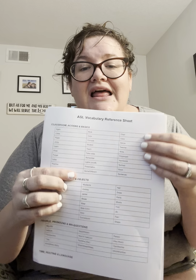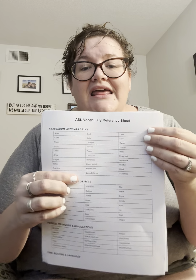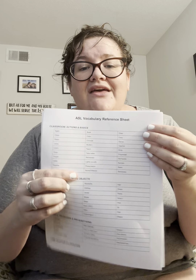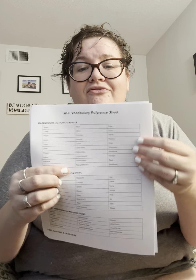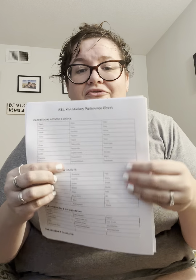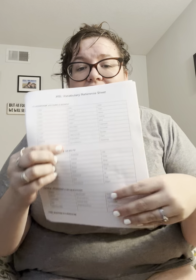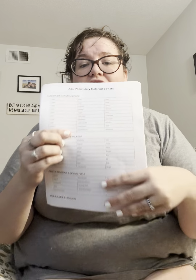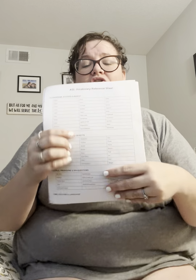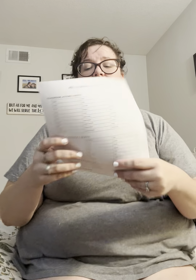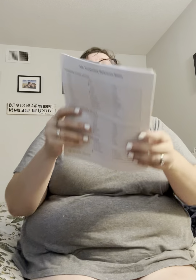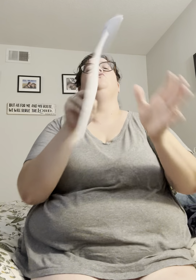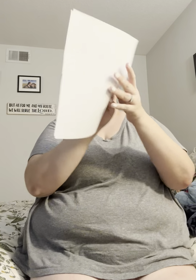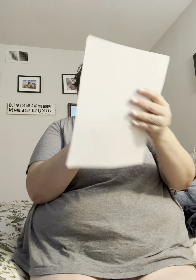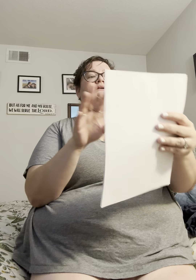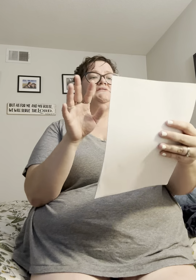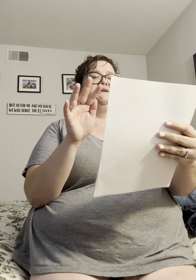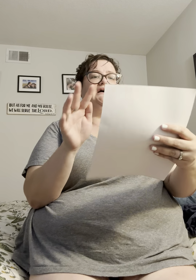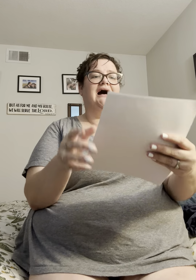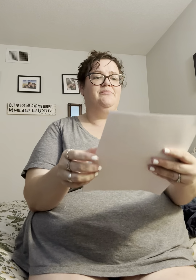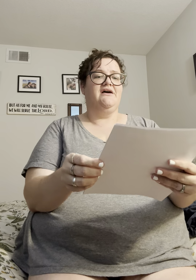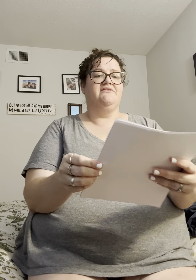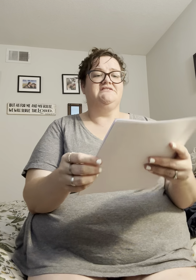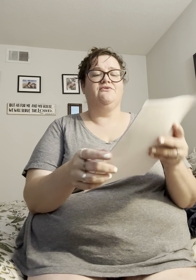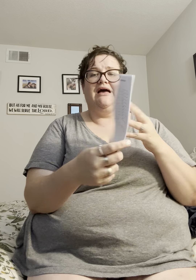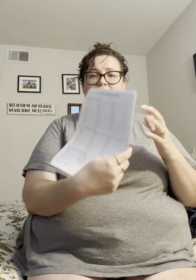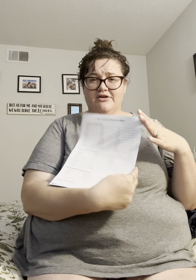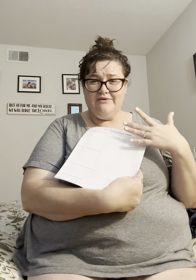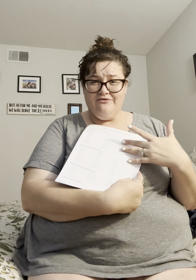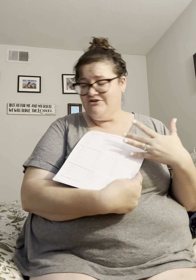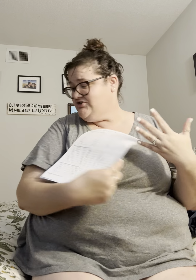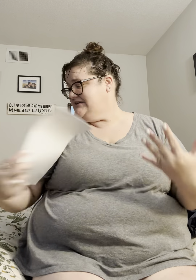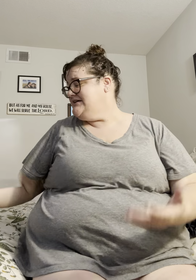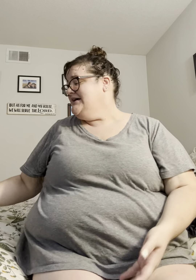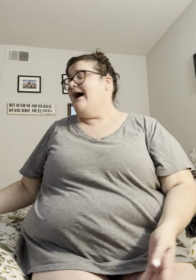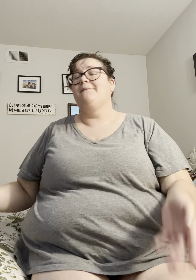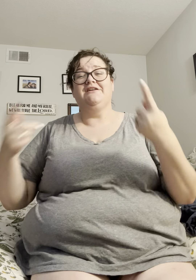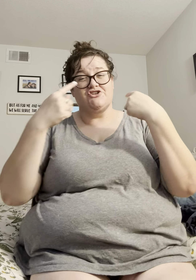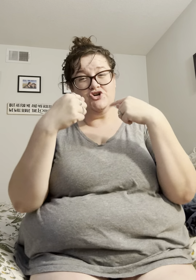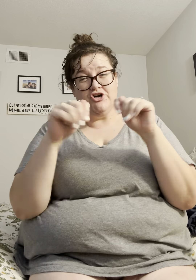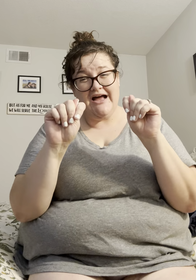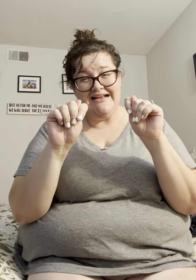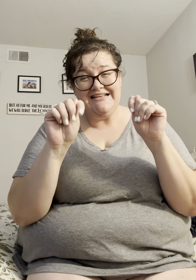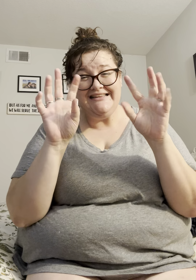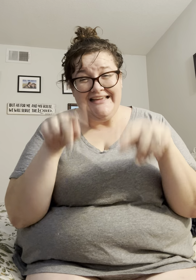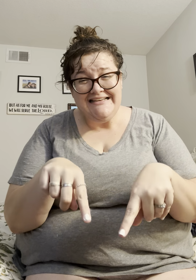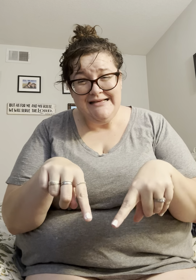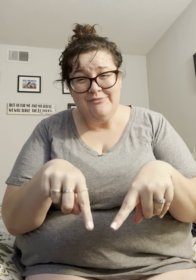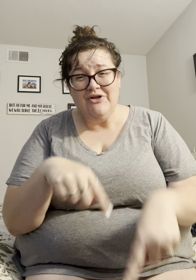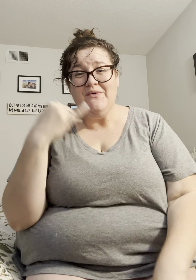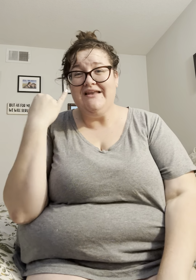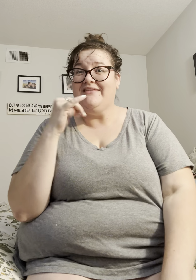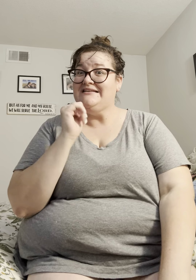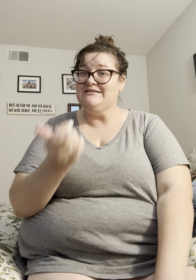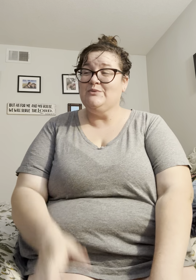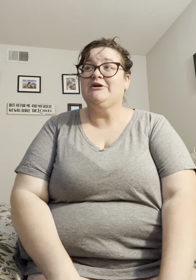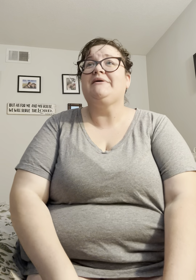If you want a copy of this vocabulary reference sheet, I'm going to try to link it down below, and if that doesn't work, because